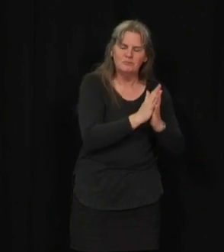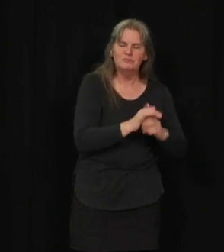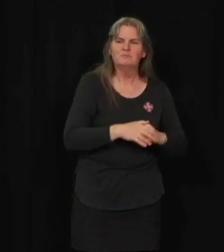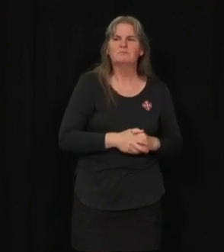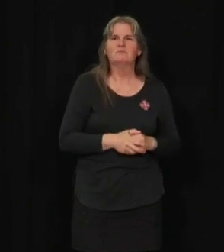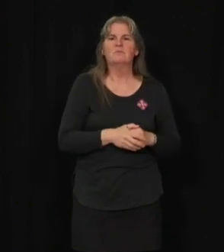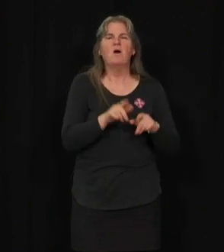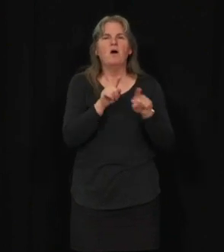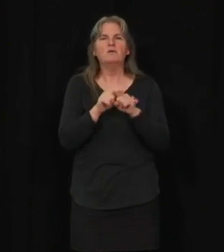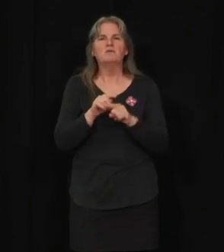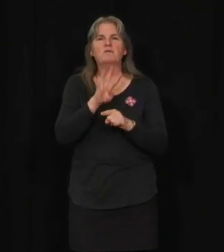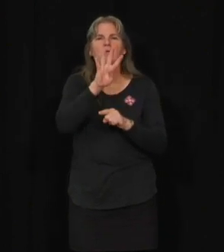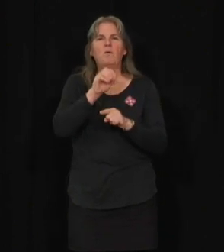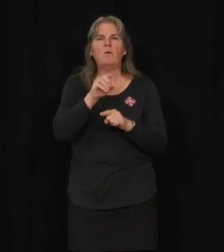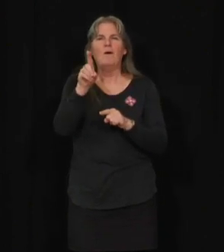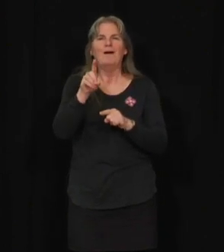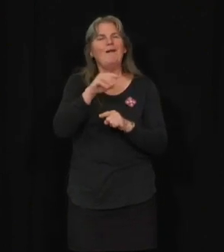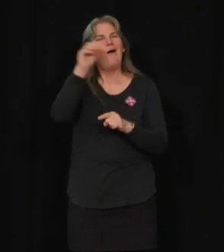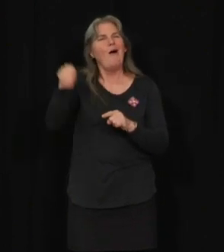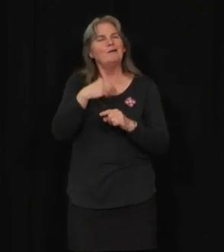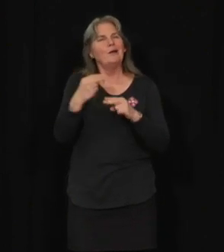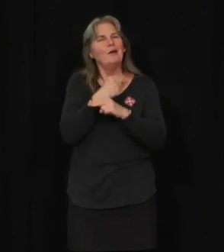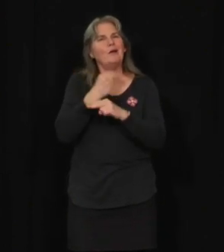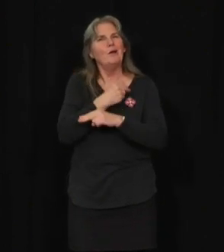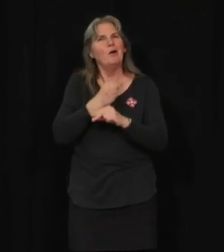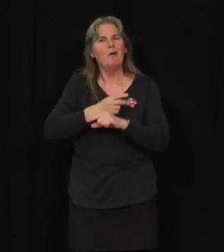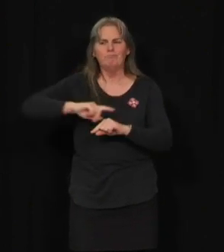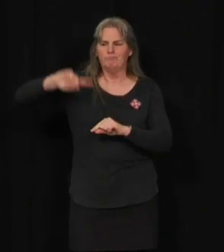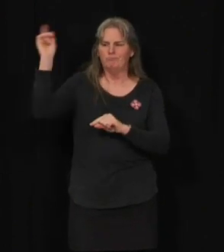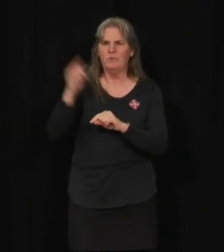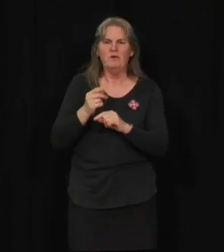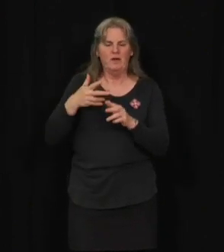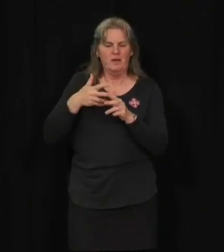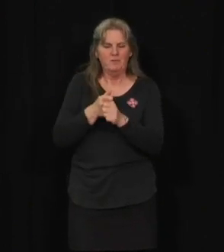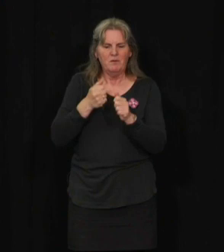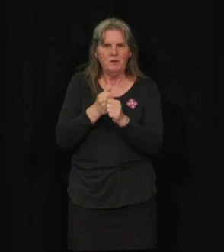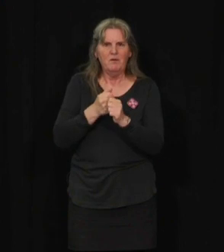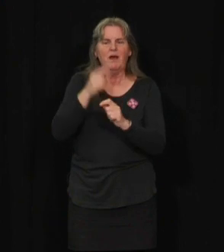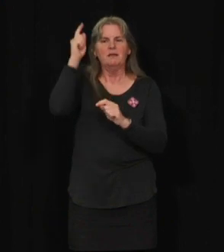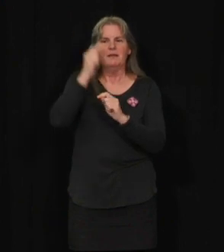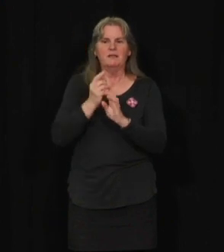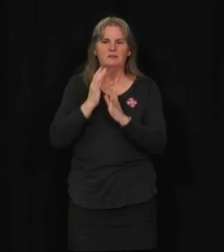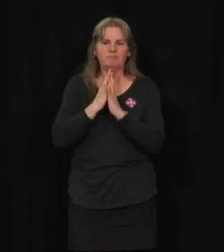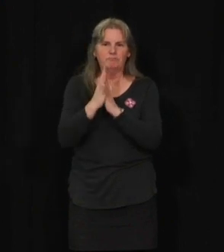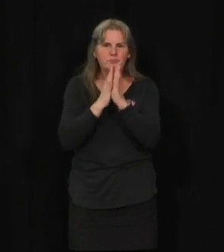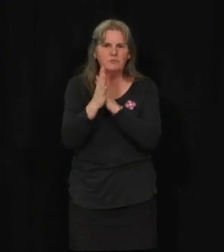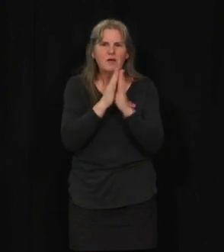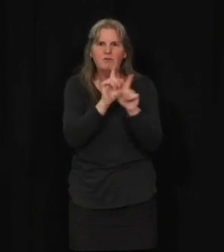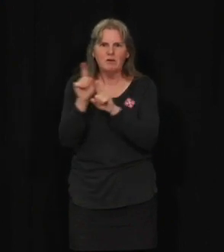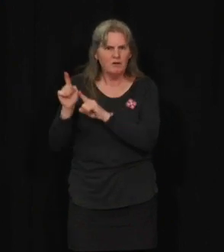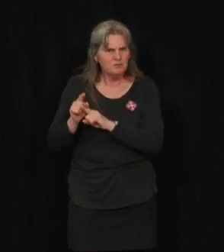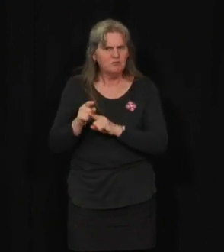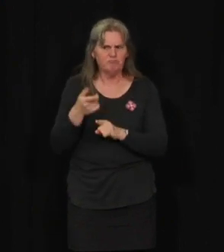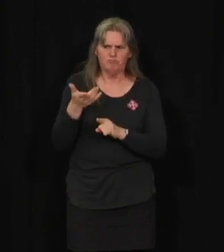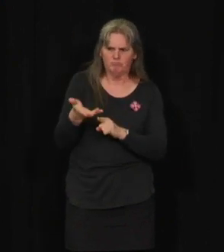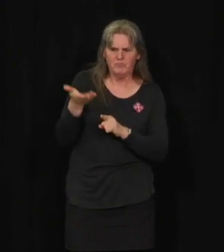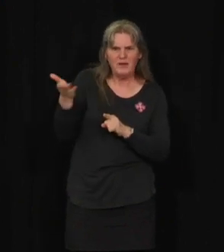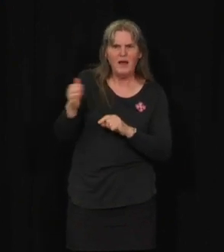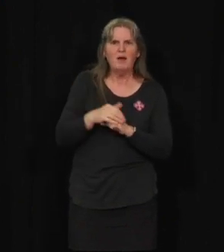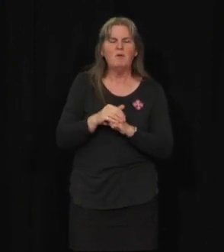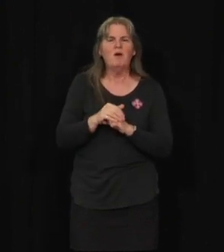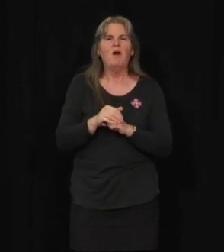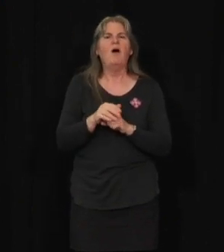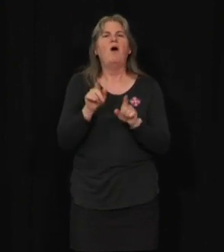the 401 corridor are reporting a significant reduction in traffic, fewer collisions on that highway. Auto